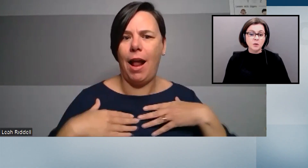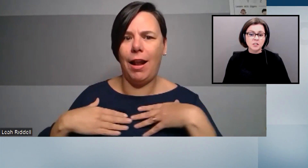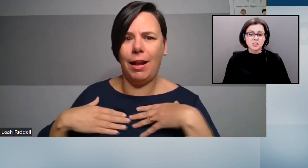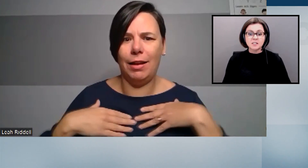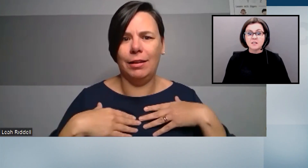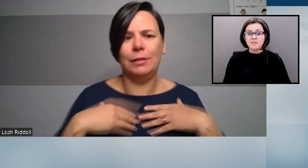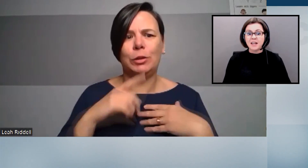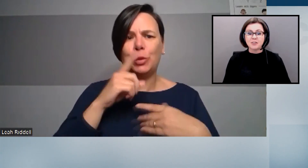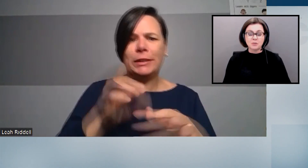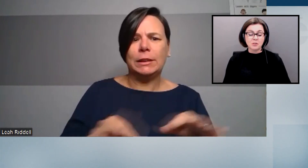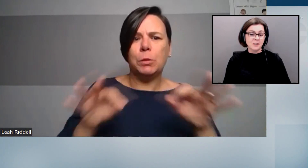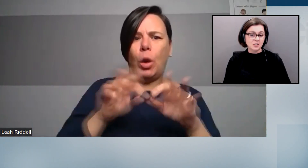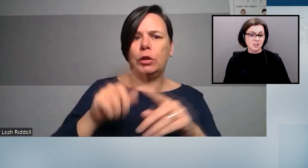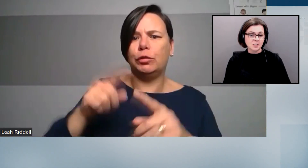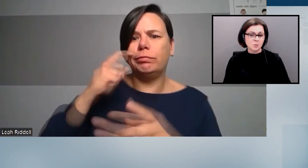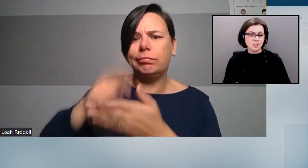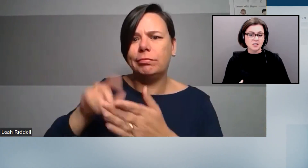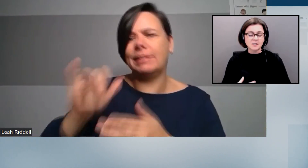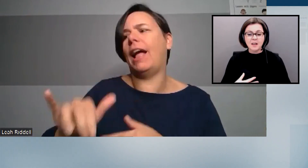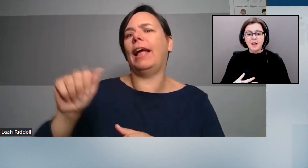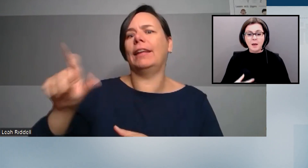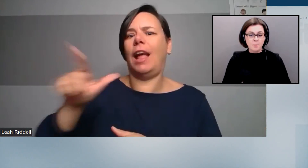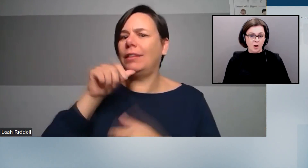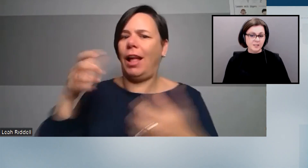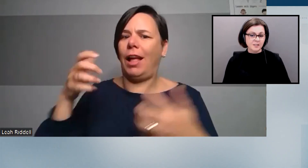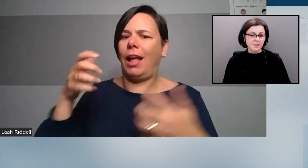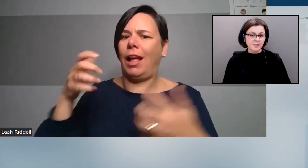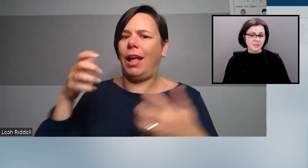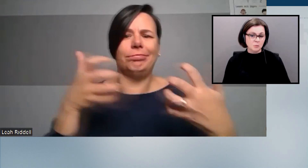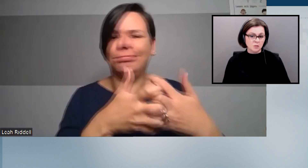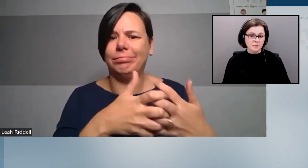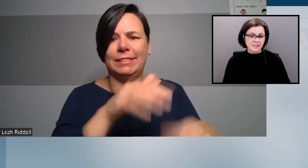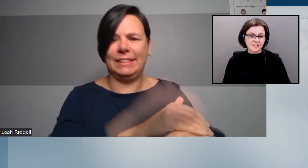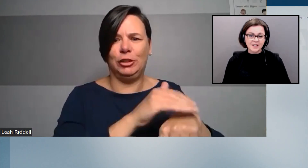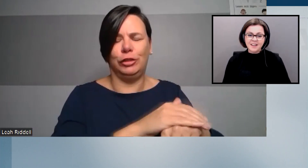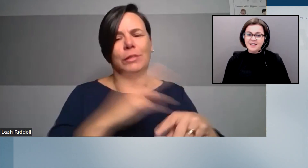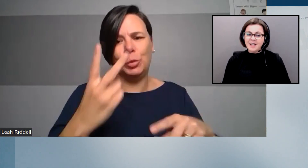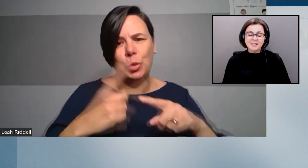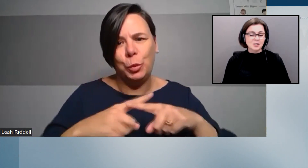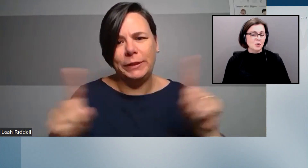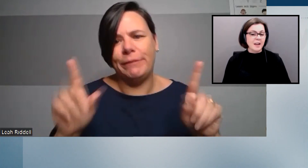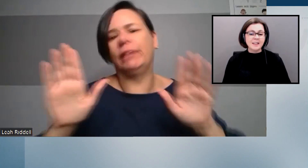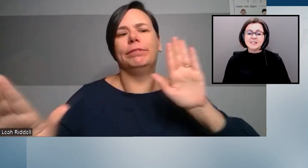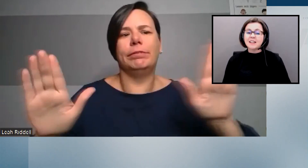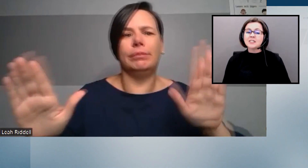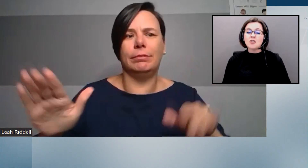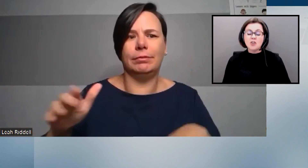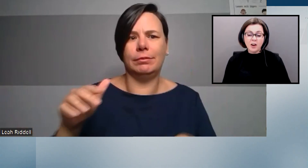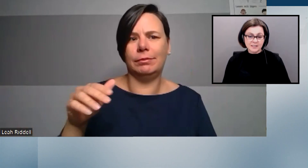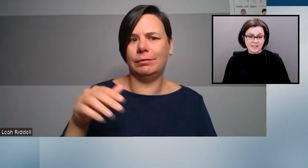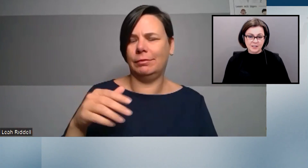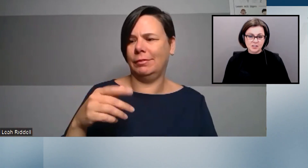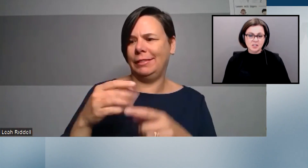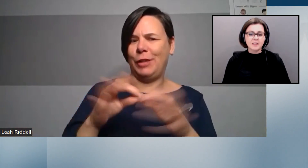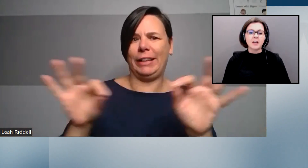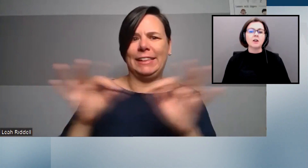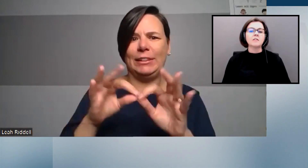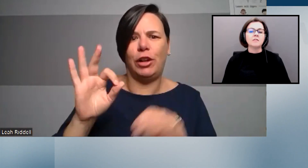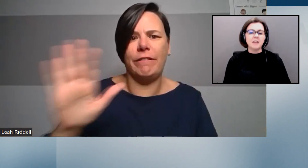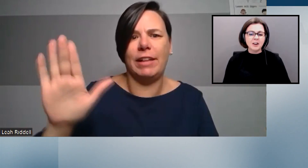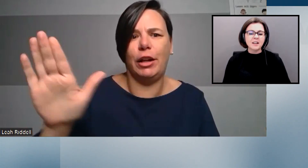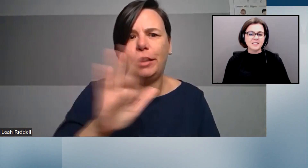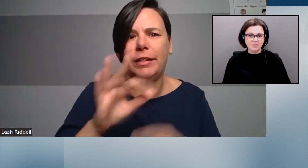the language is conveyed through facial expressions and body movement. And so ASL is not English. They